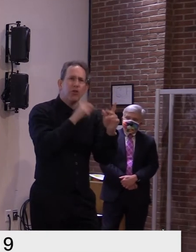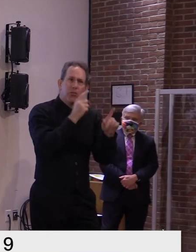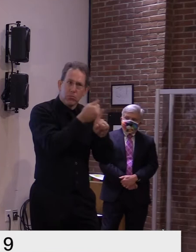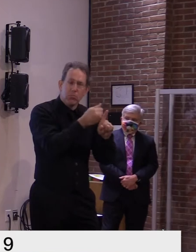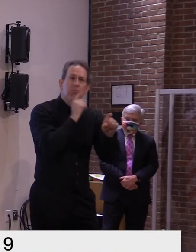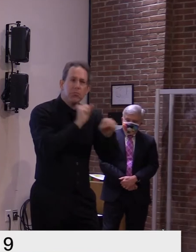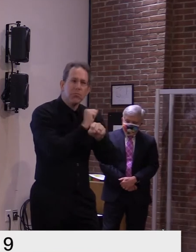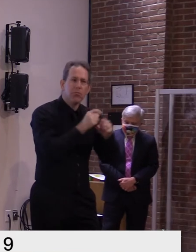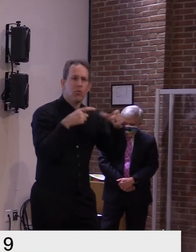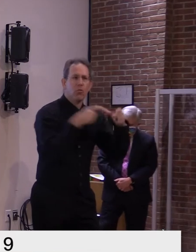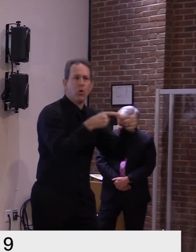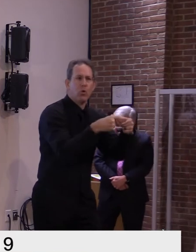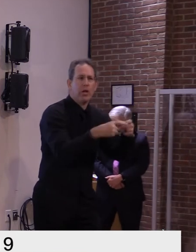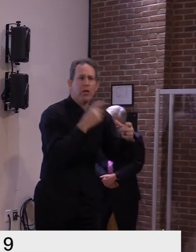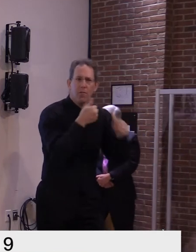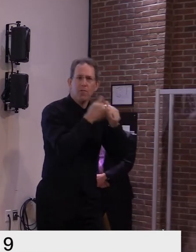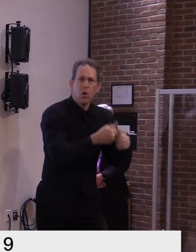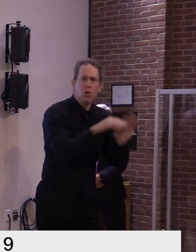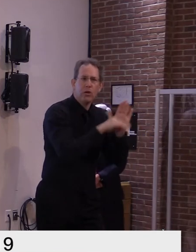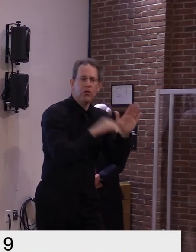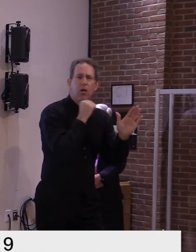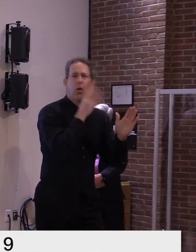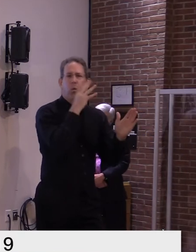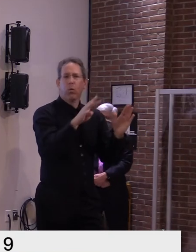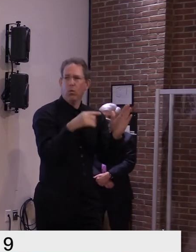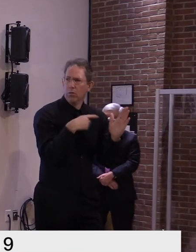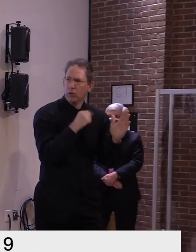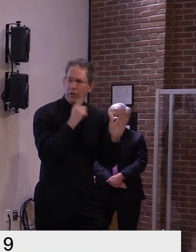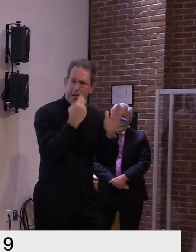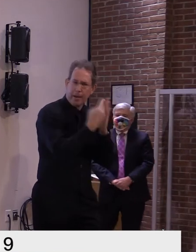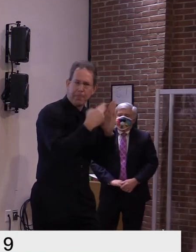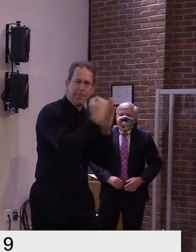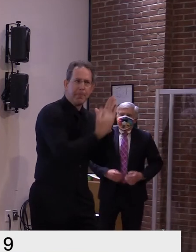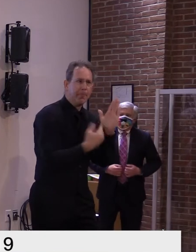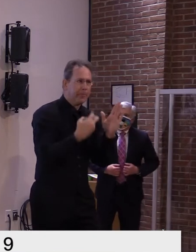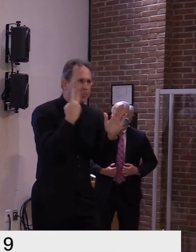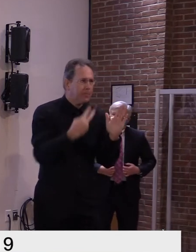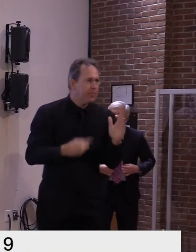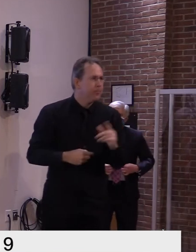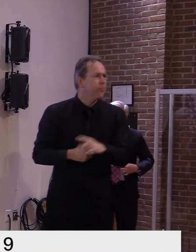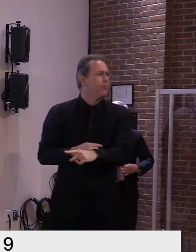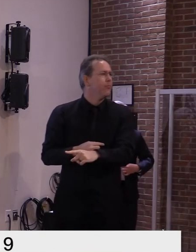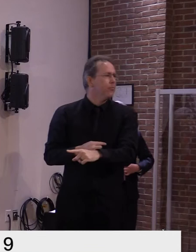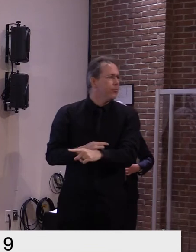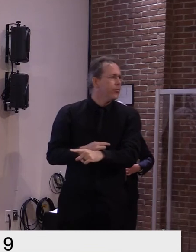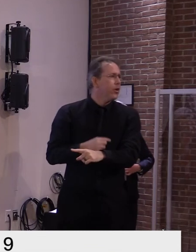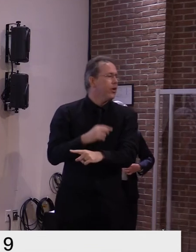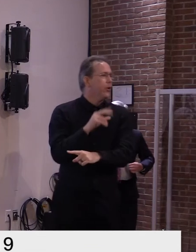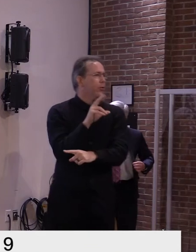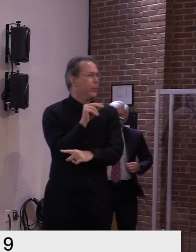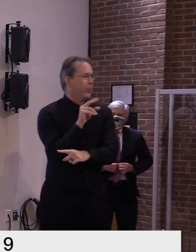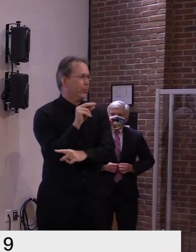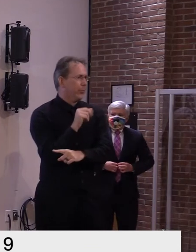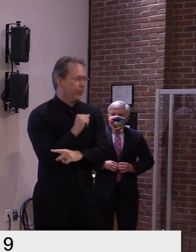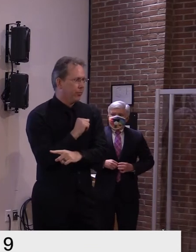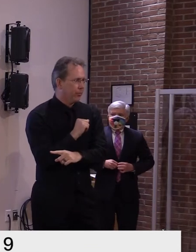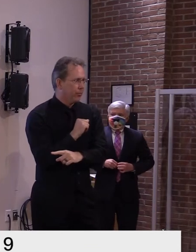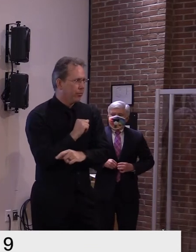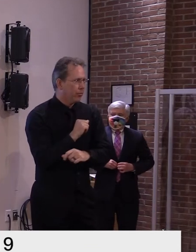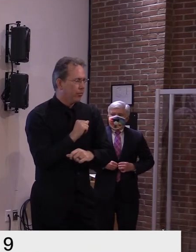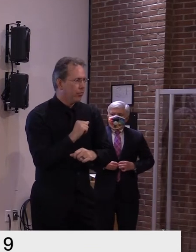not. Again, by and large, interstate travel remains an open mode